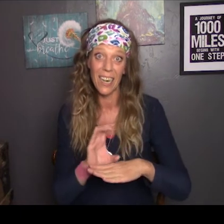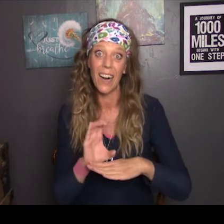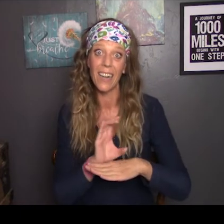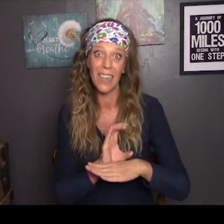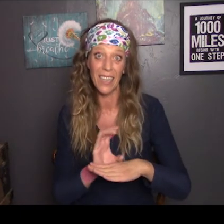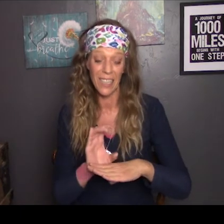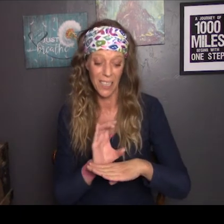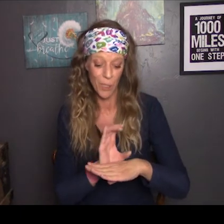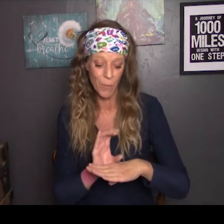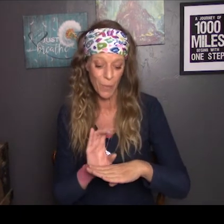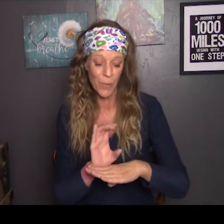Chocolate.